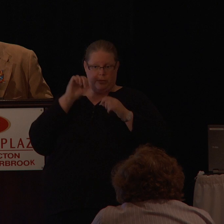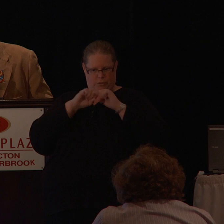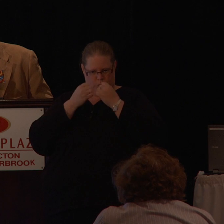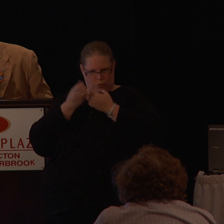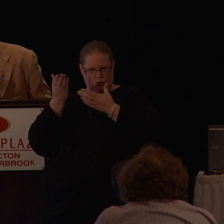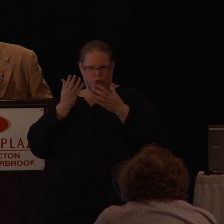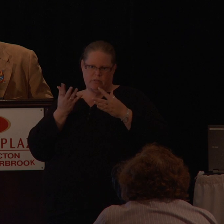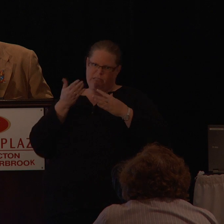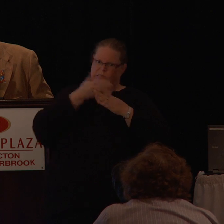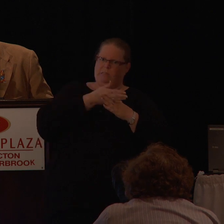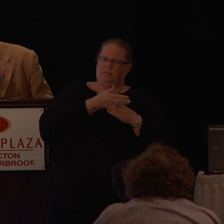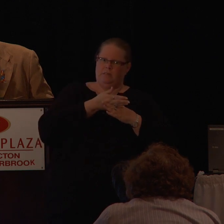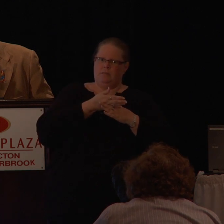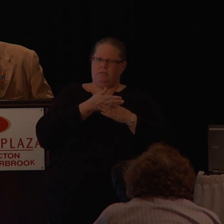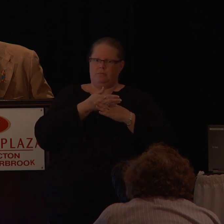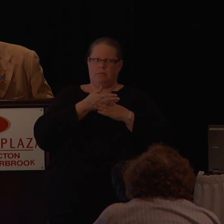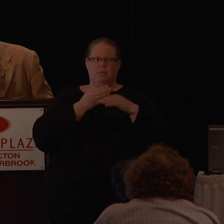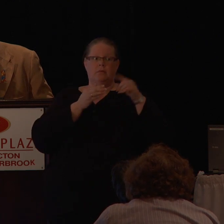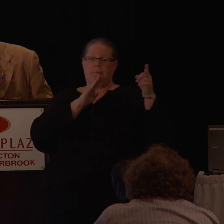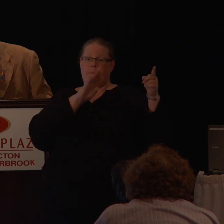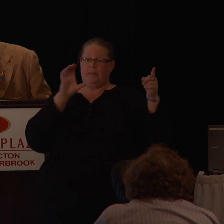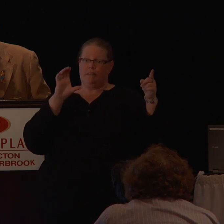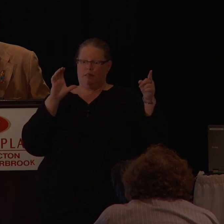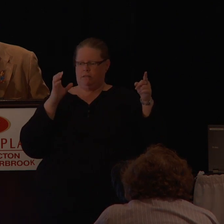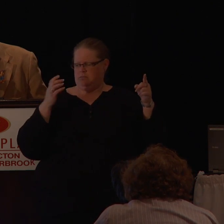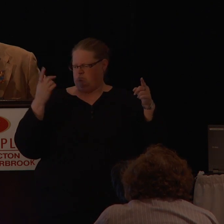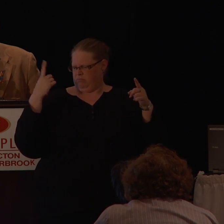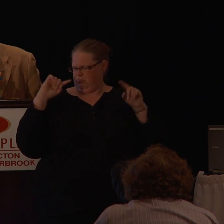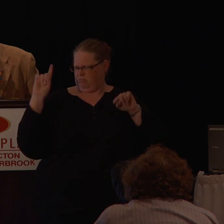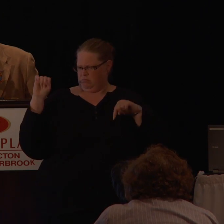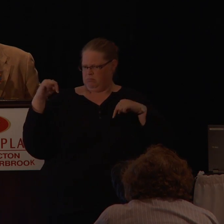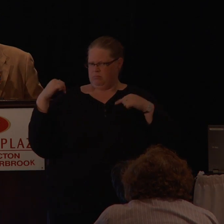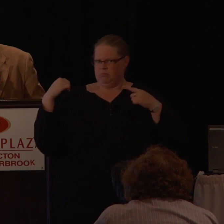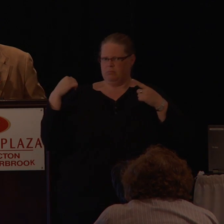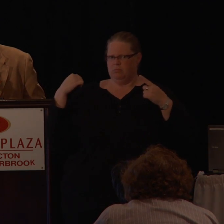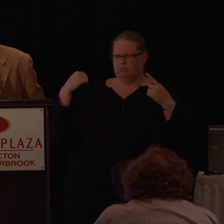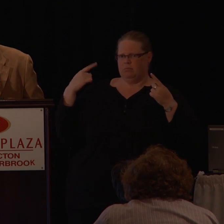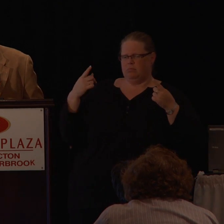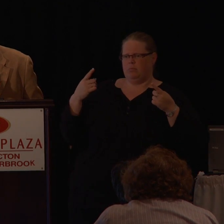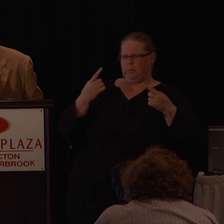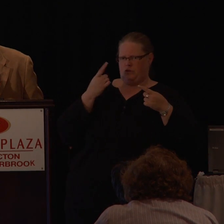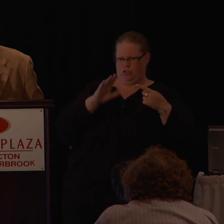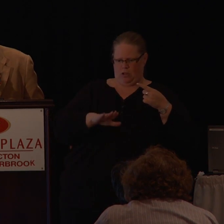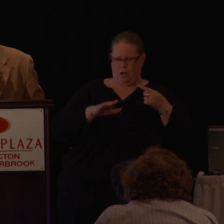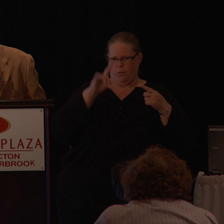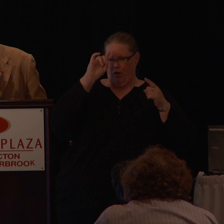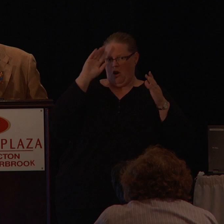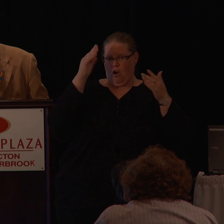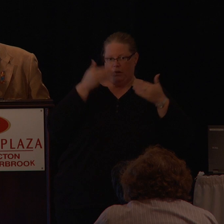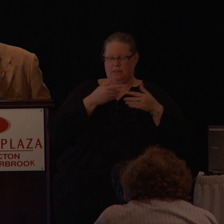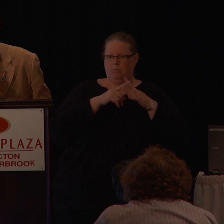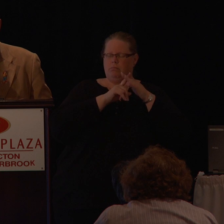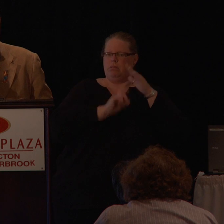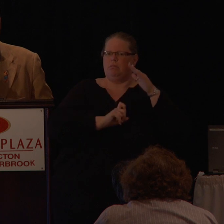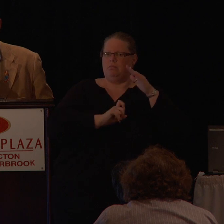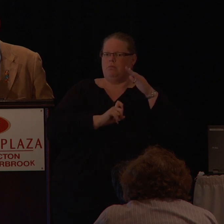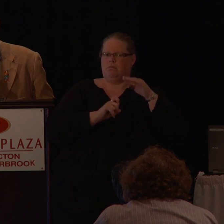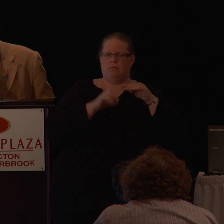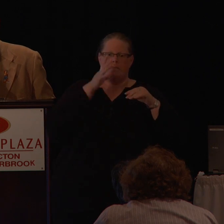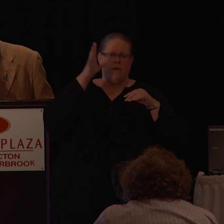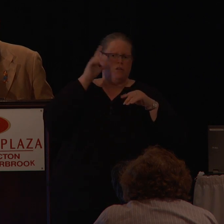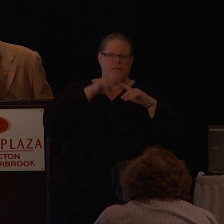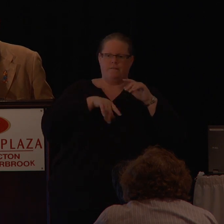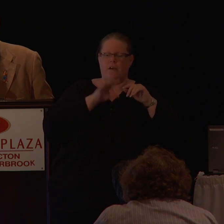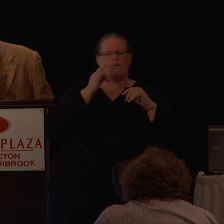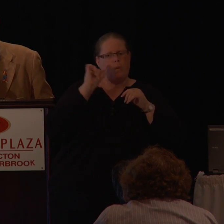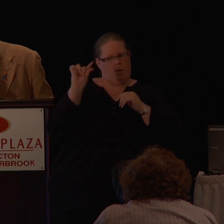There's a case going on for the last year out in BC about a child with autism who went missing, just